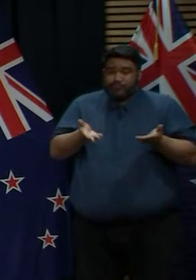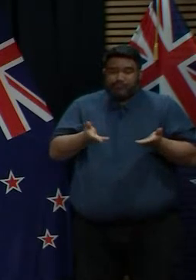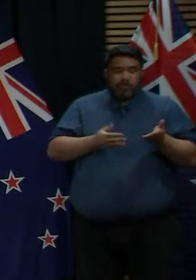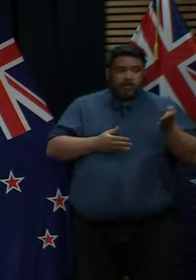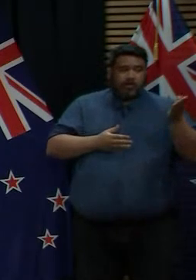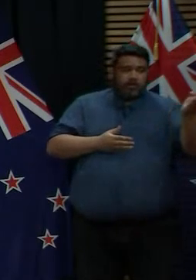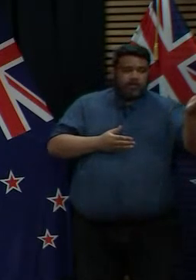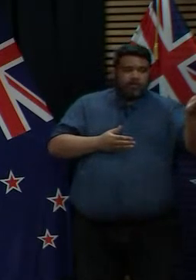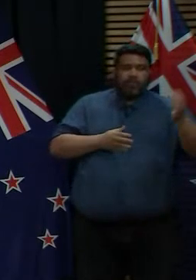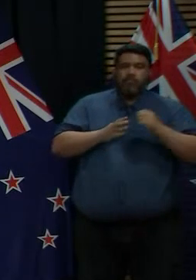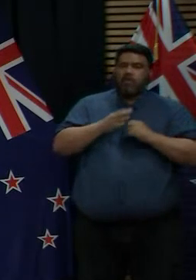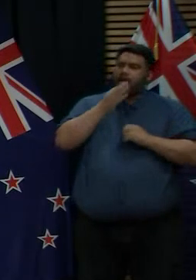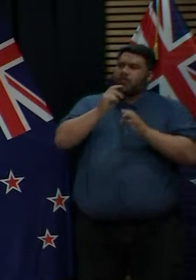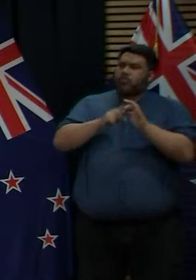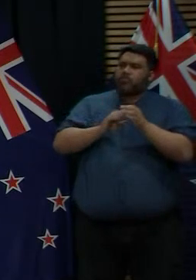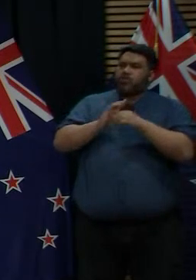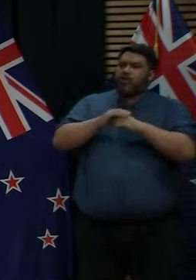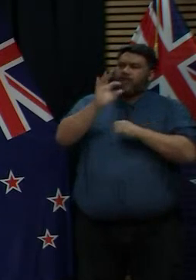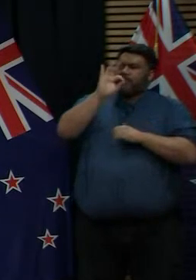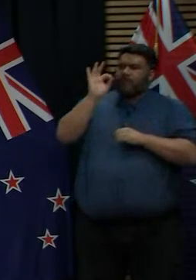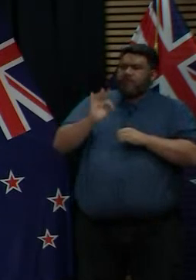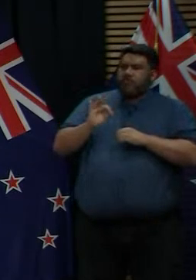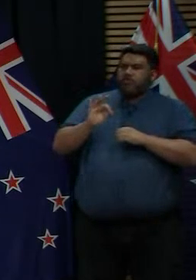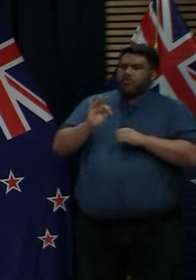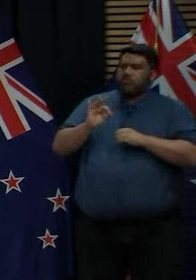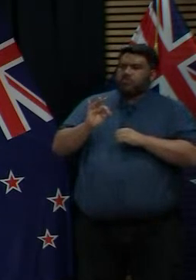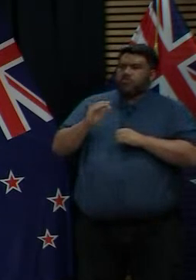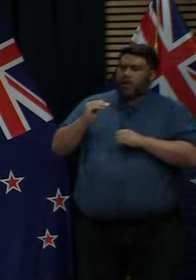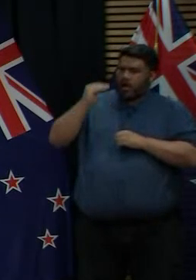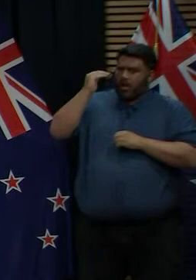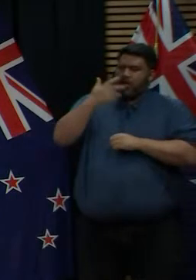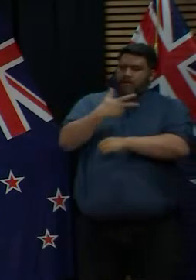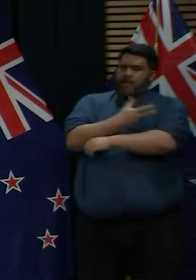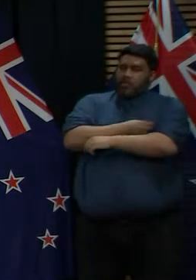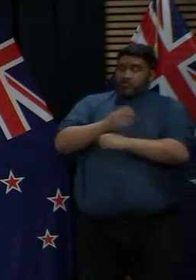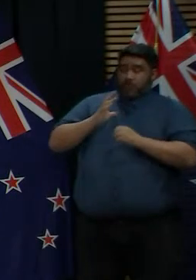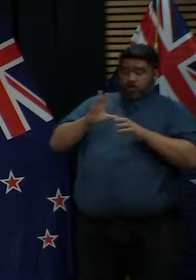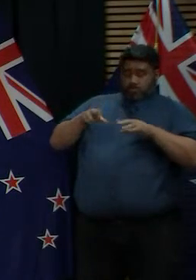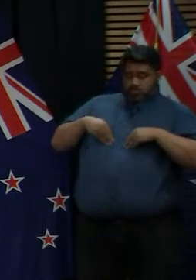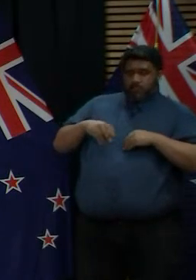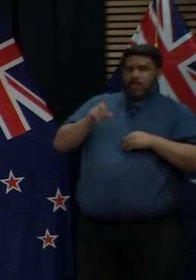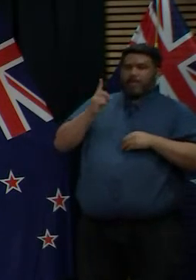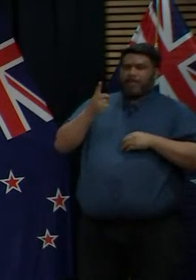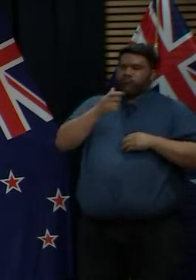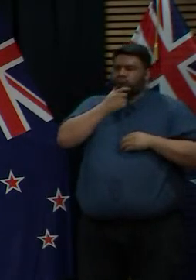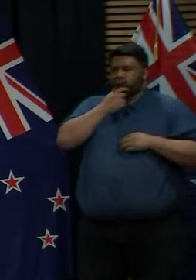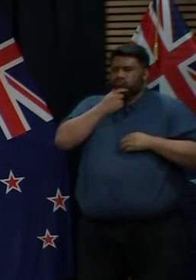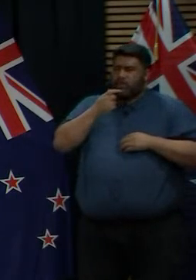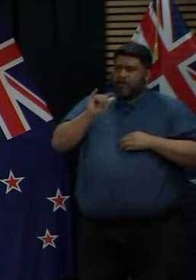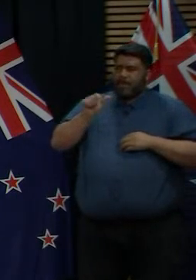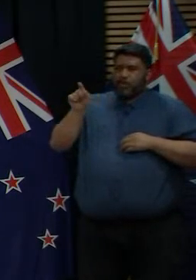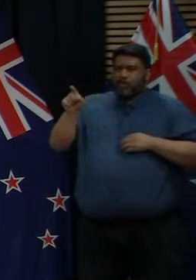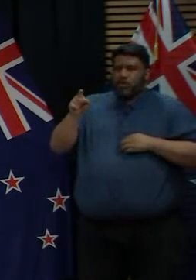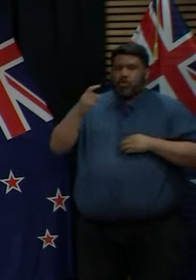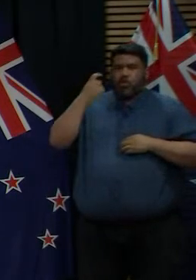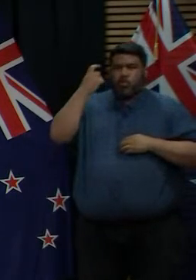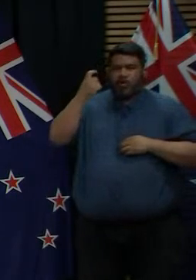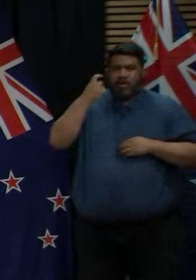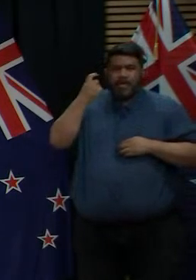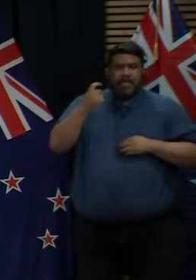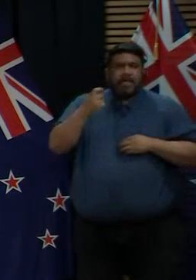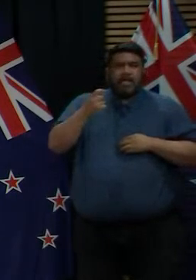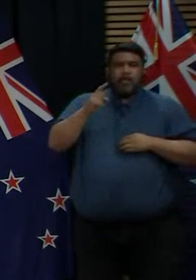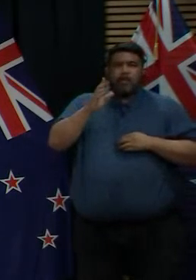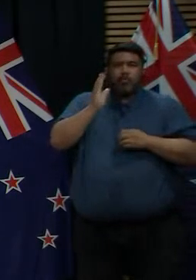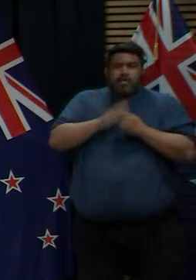is obviously the goal here, but is there a point at which, or concerns or fears at all around not even reaching 80 to